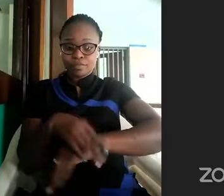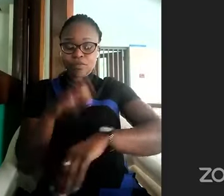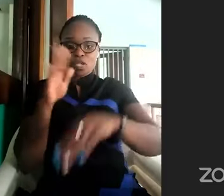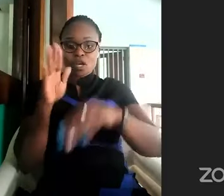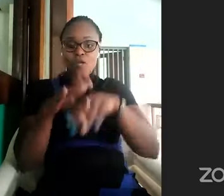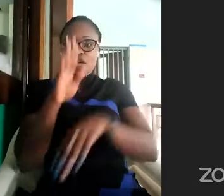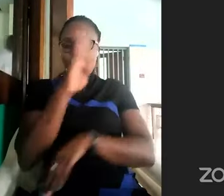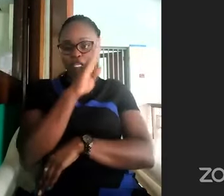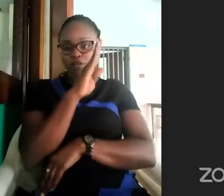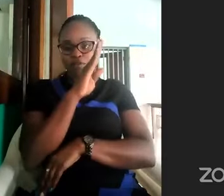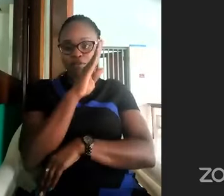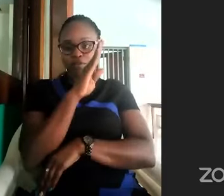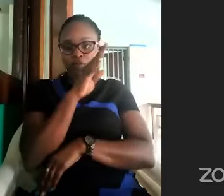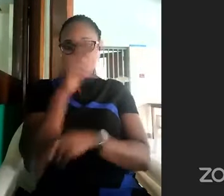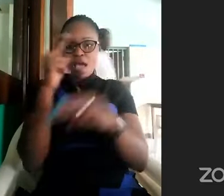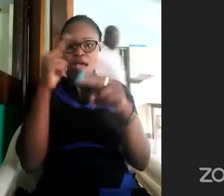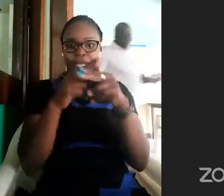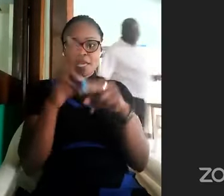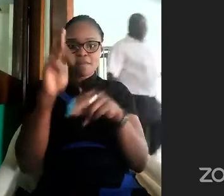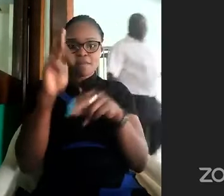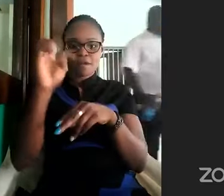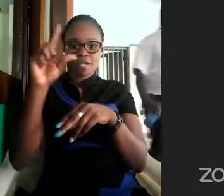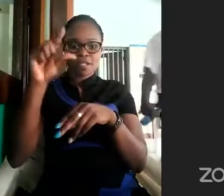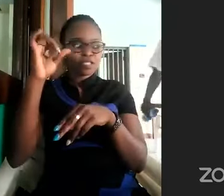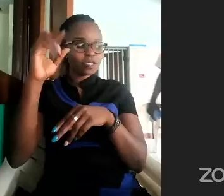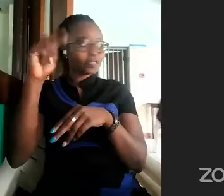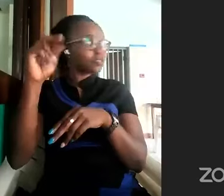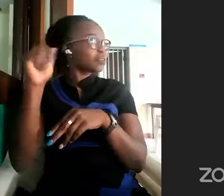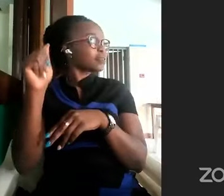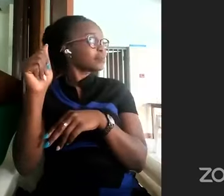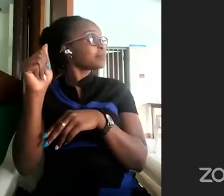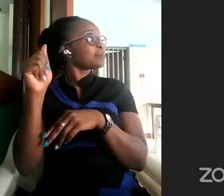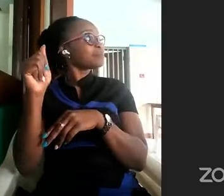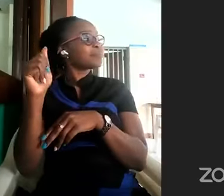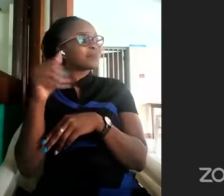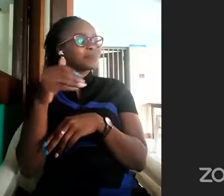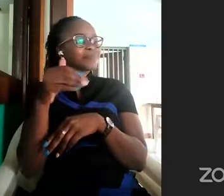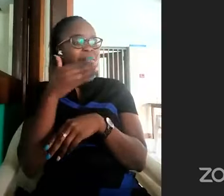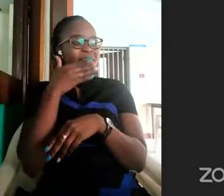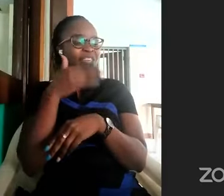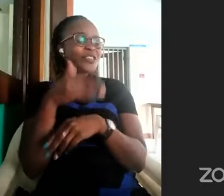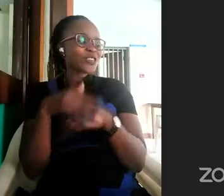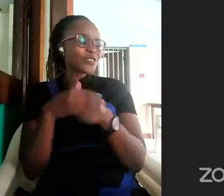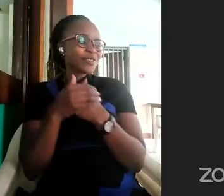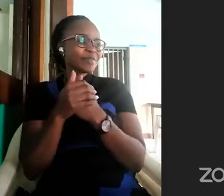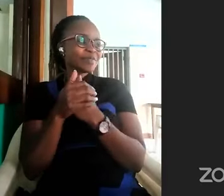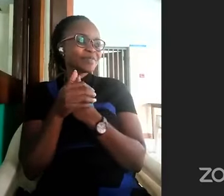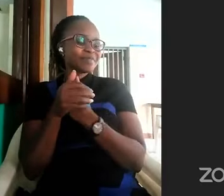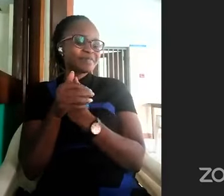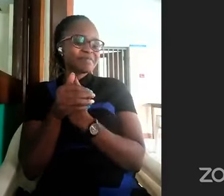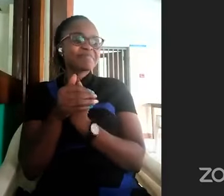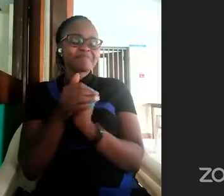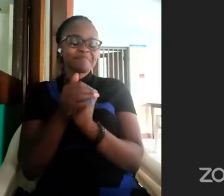My name is Regina Chumba, Mama Siri was in Kisho County. I truly want to appreciate the presentation that we've